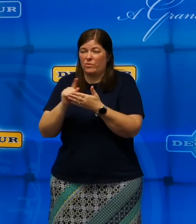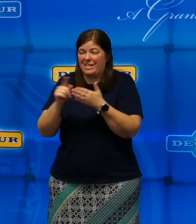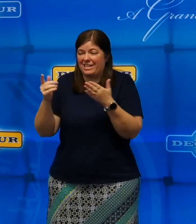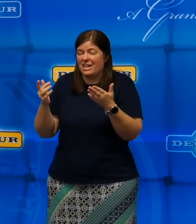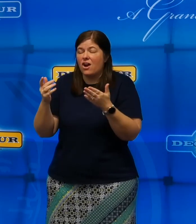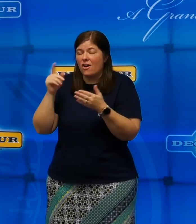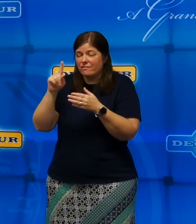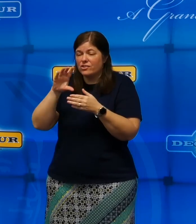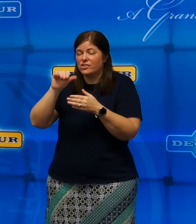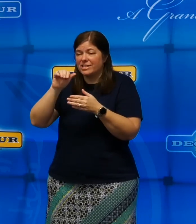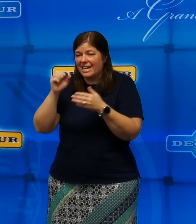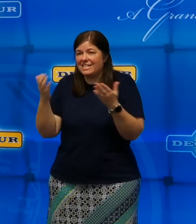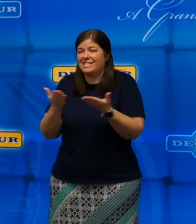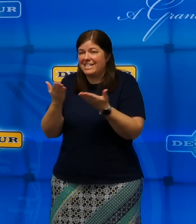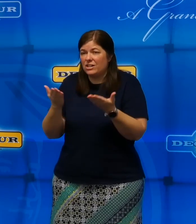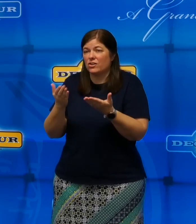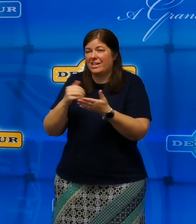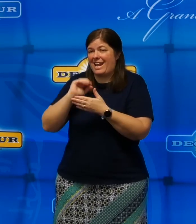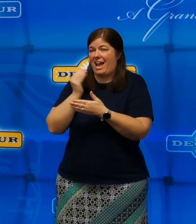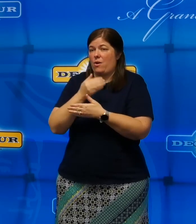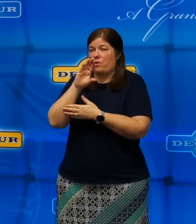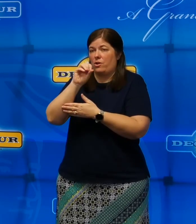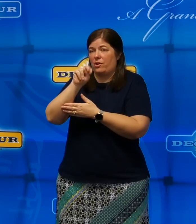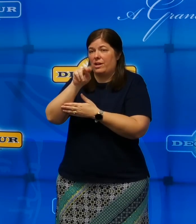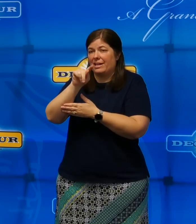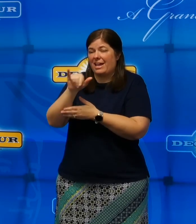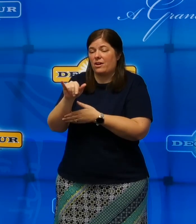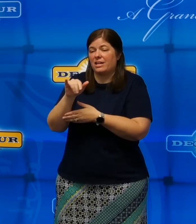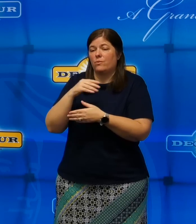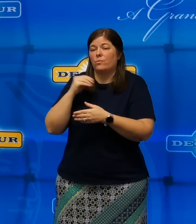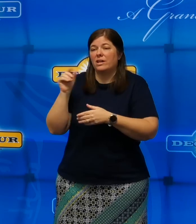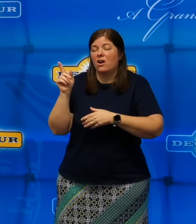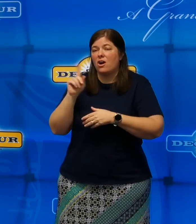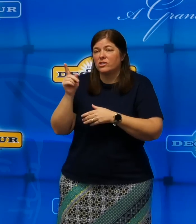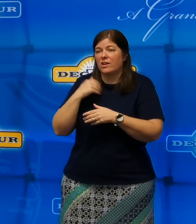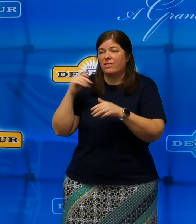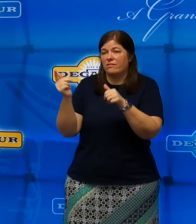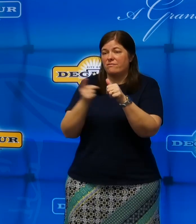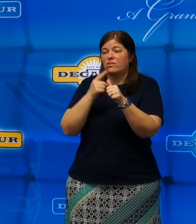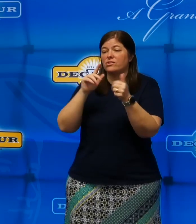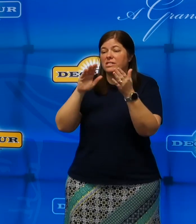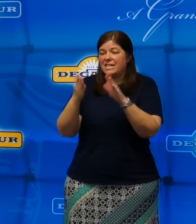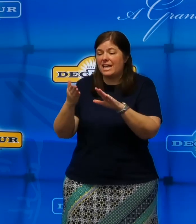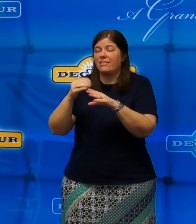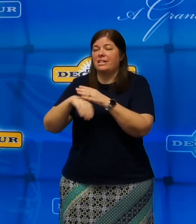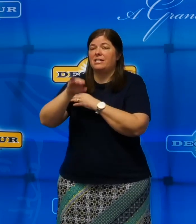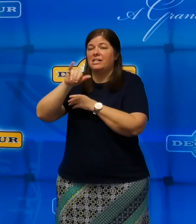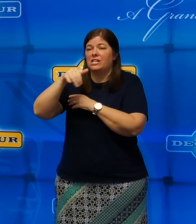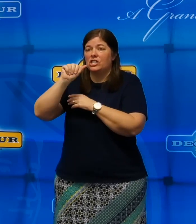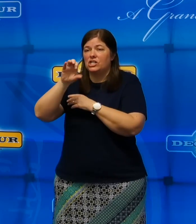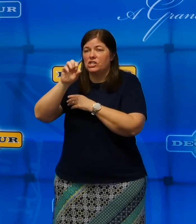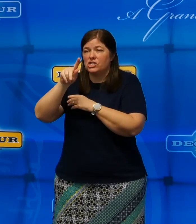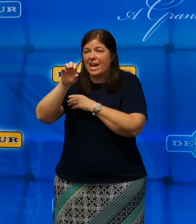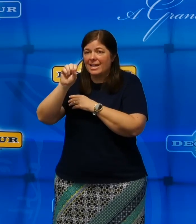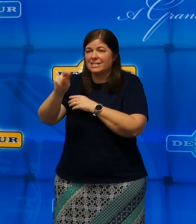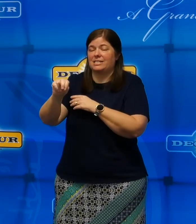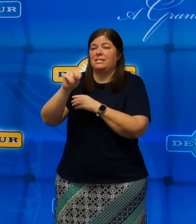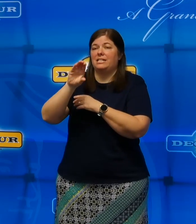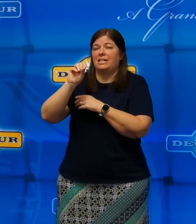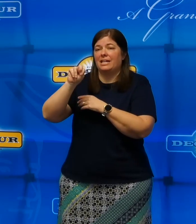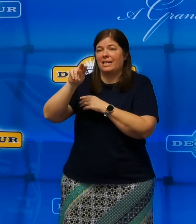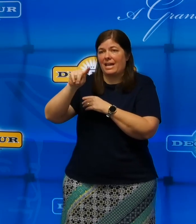County. And in addition to that, sadly, we also had the first death in Alabama, which was in Jackson County. By the end of March, we